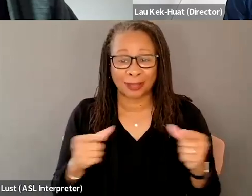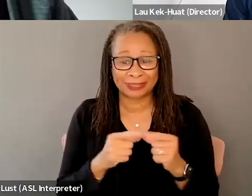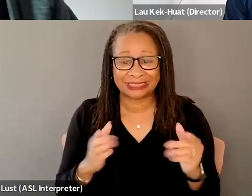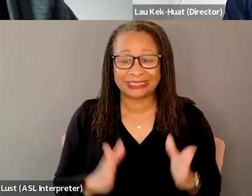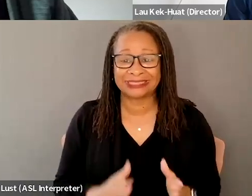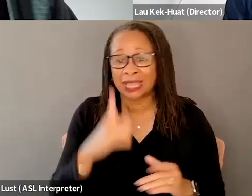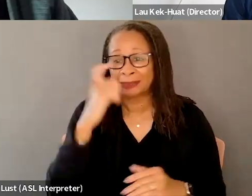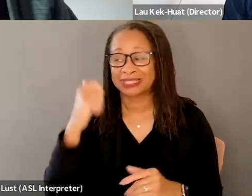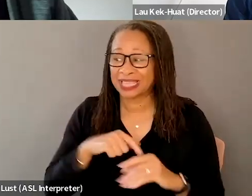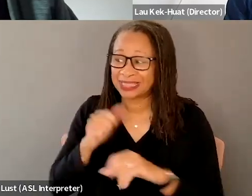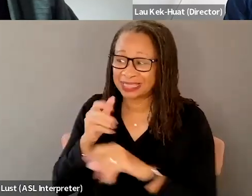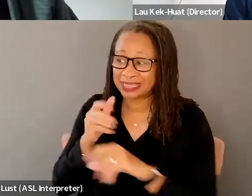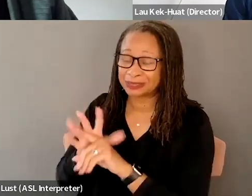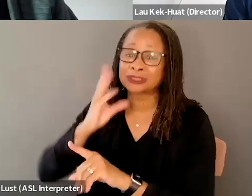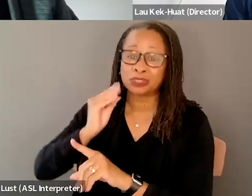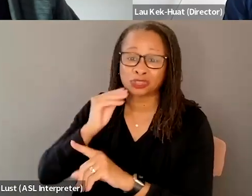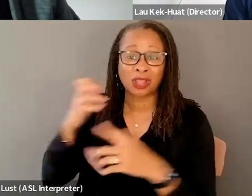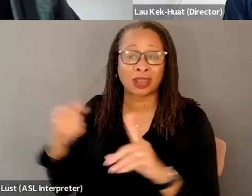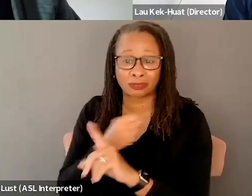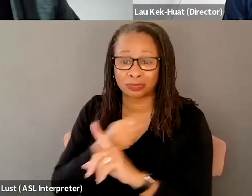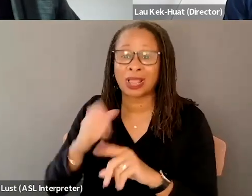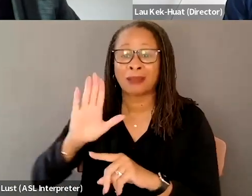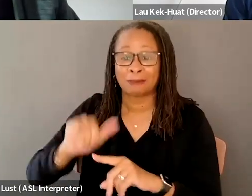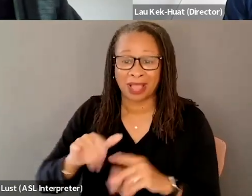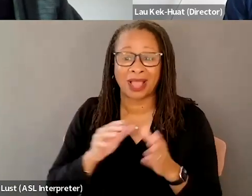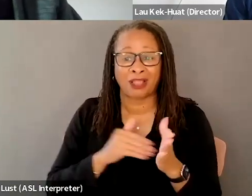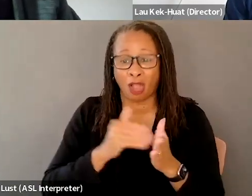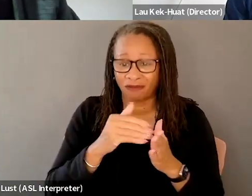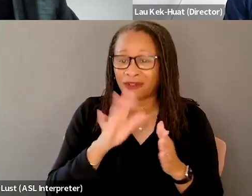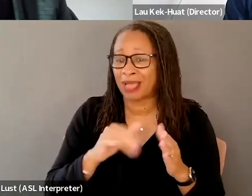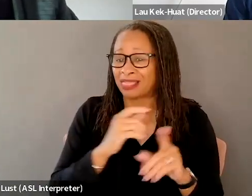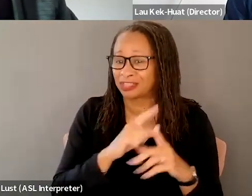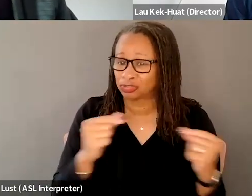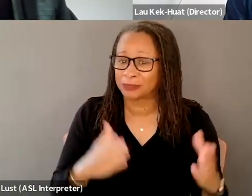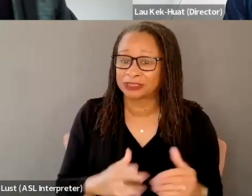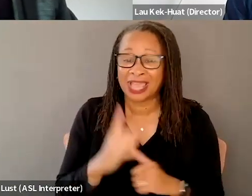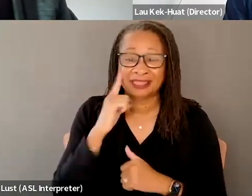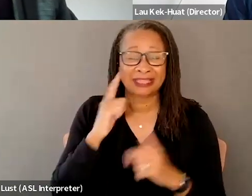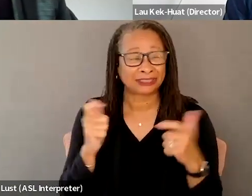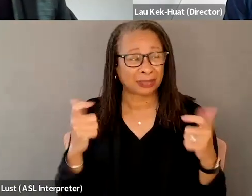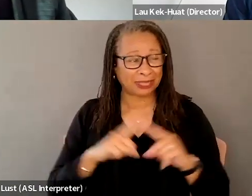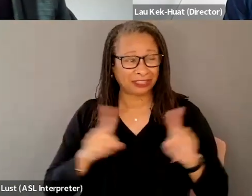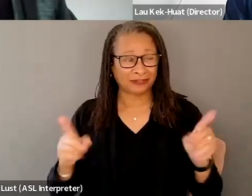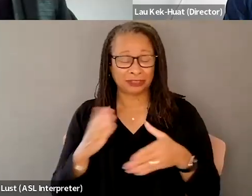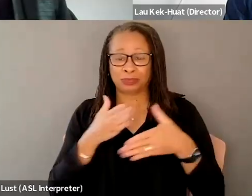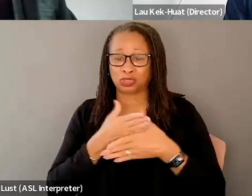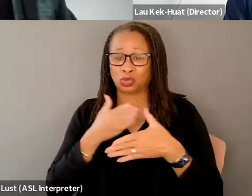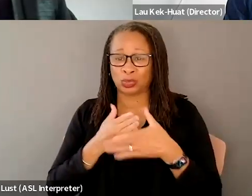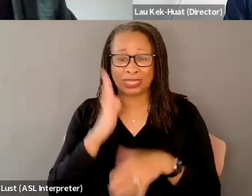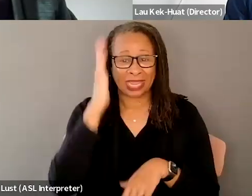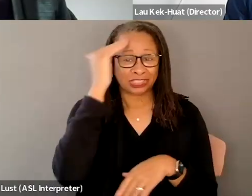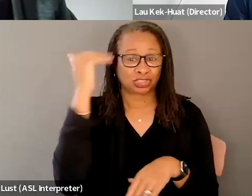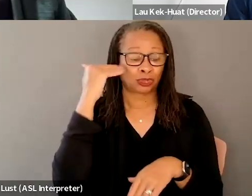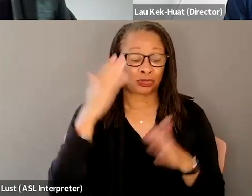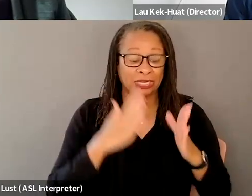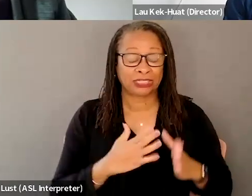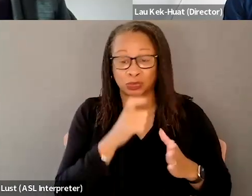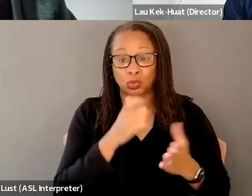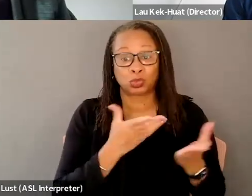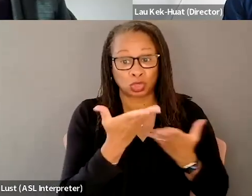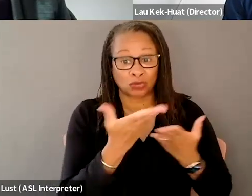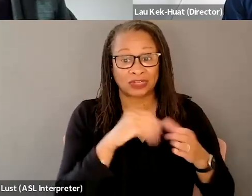treated very brutally often by the Japanese. Do you think there was a big difference between the Koreans serving in the Japanese army and